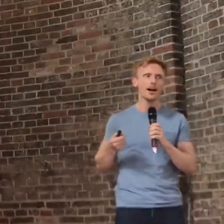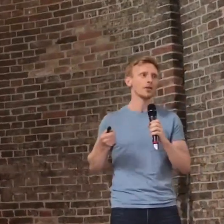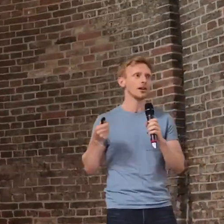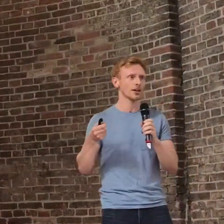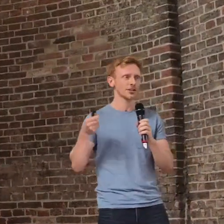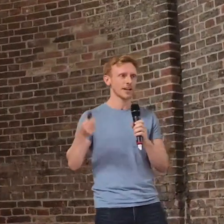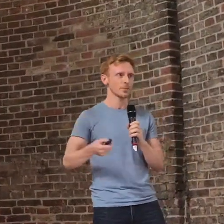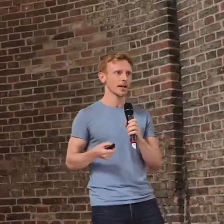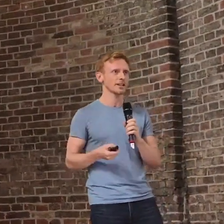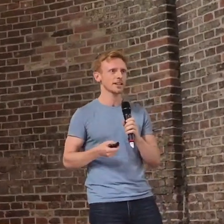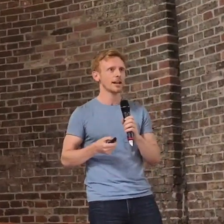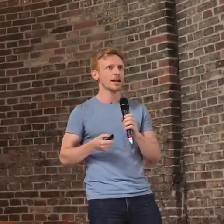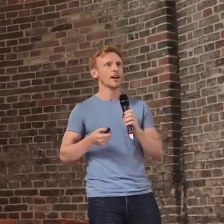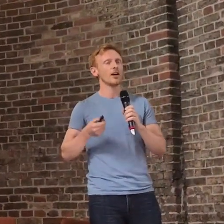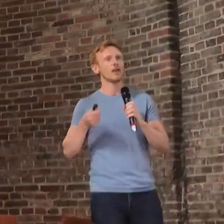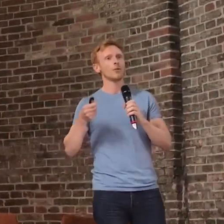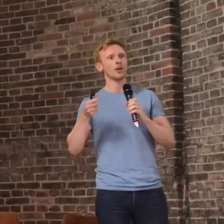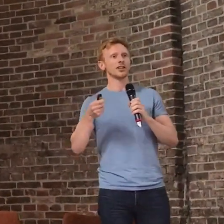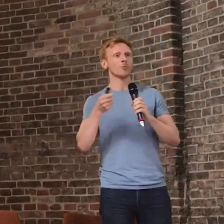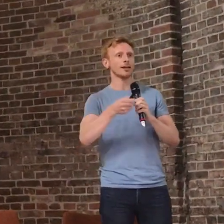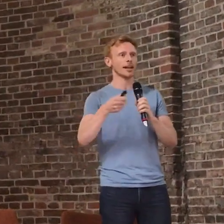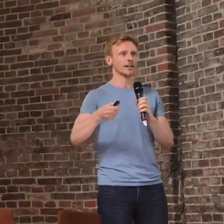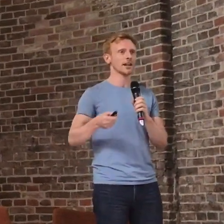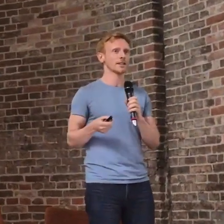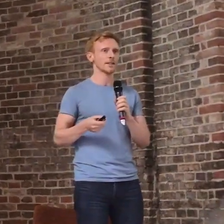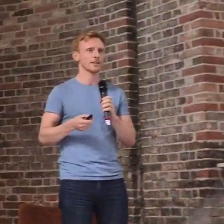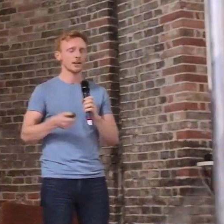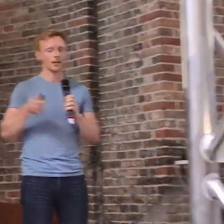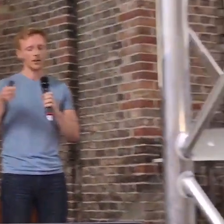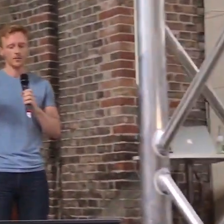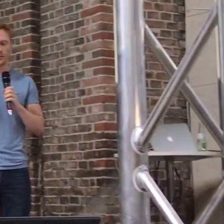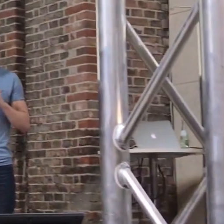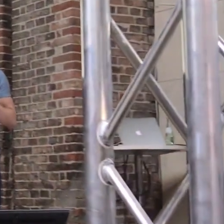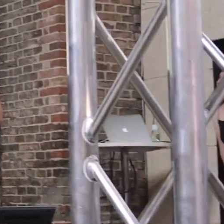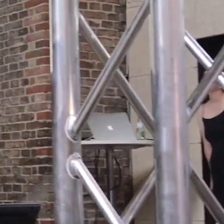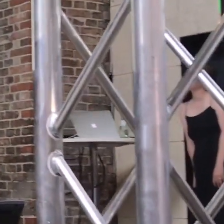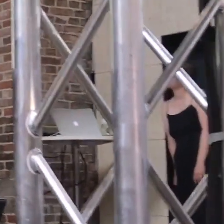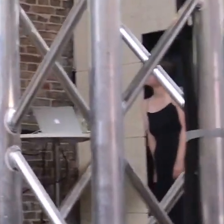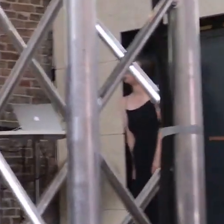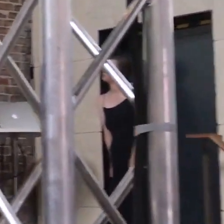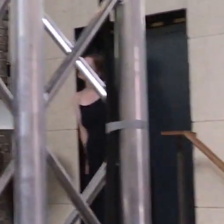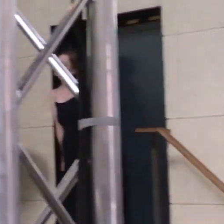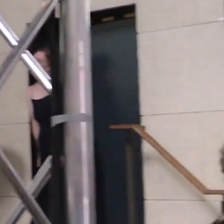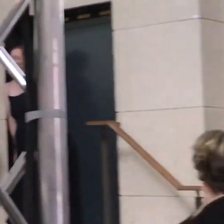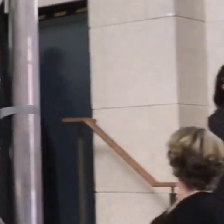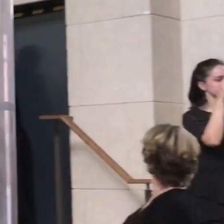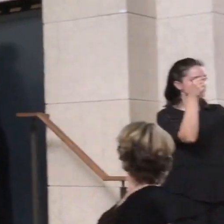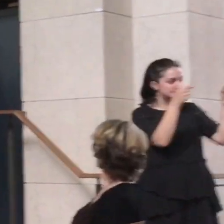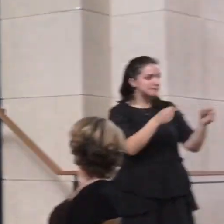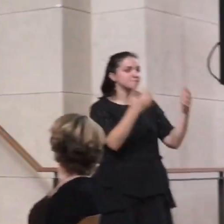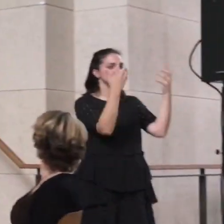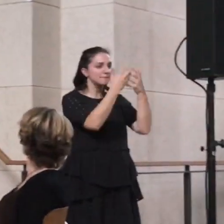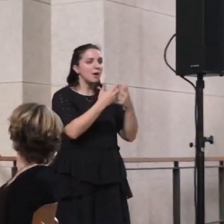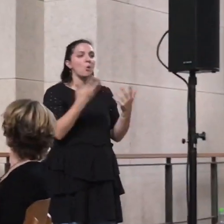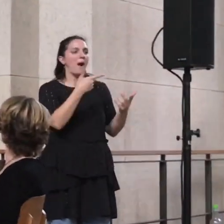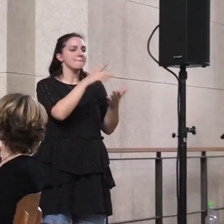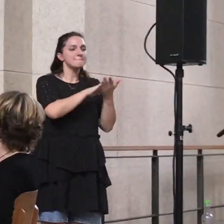have a large database which is well annotated for signs and meanings in other languages. And with